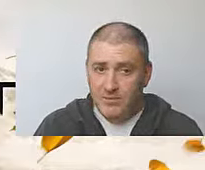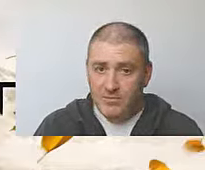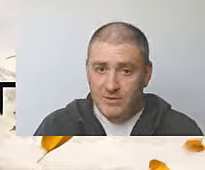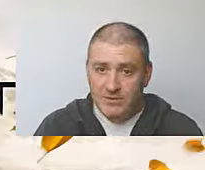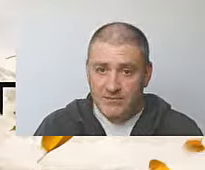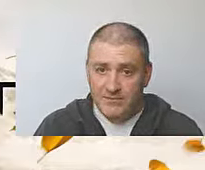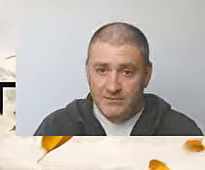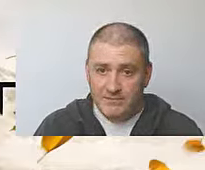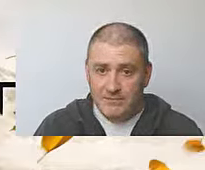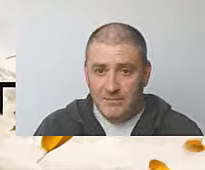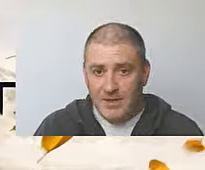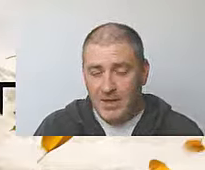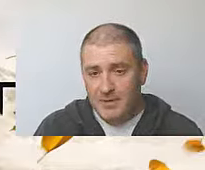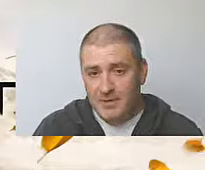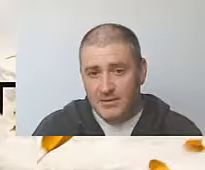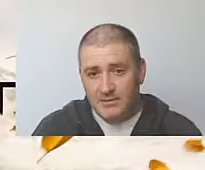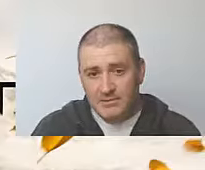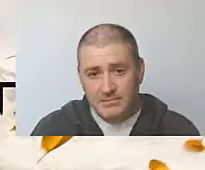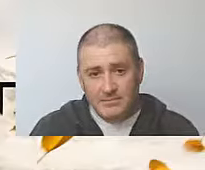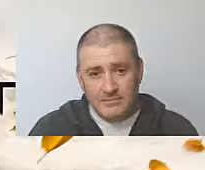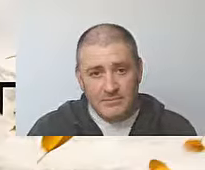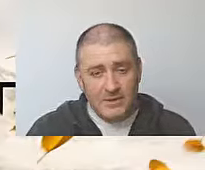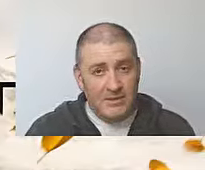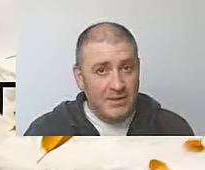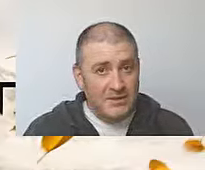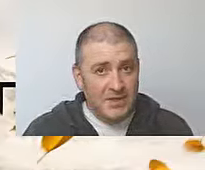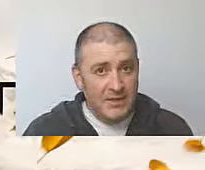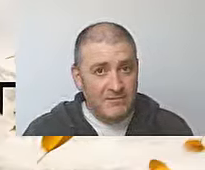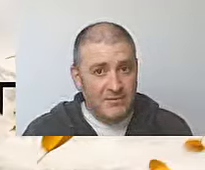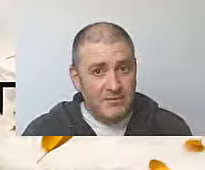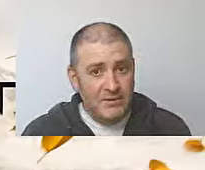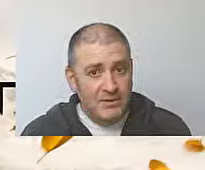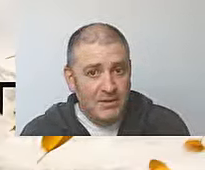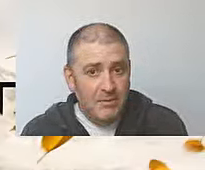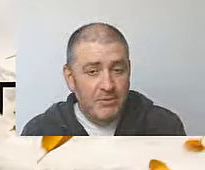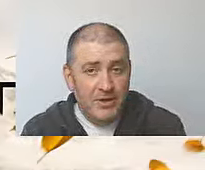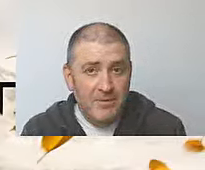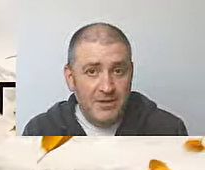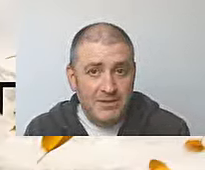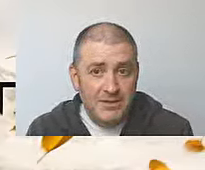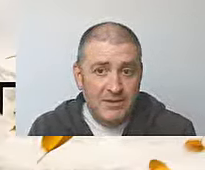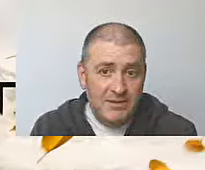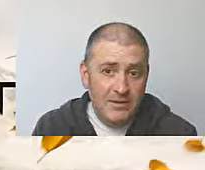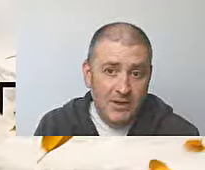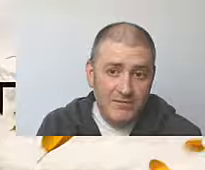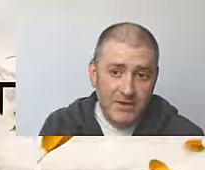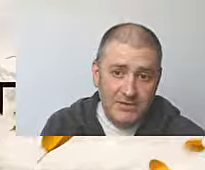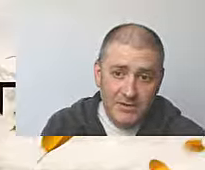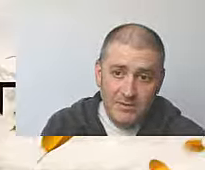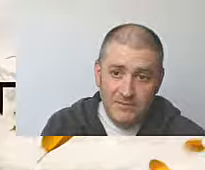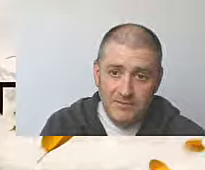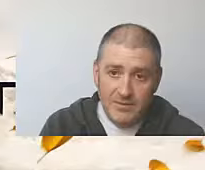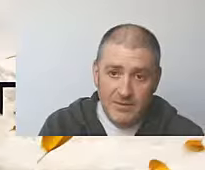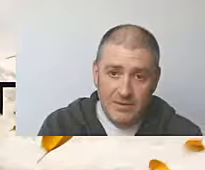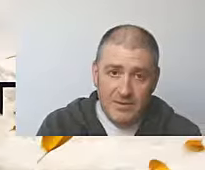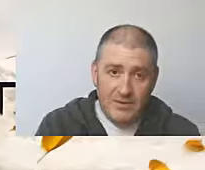Anno 117, Keeper, Ninja Gaiden 4, Pragmata, Code Vein